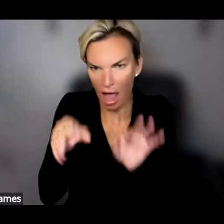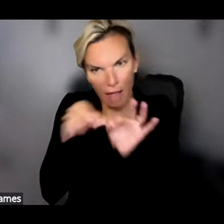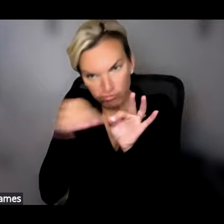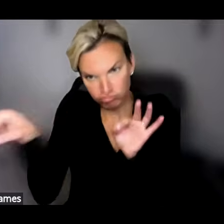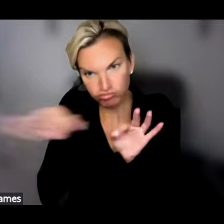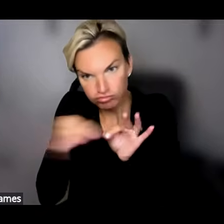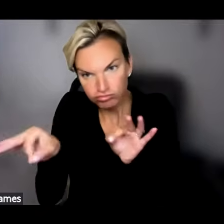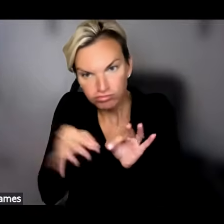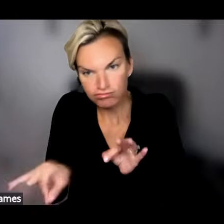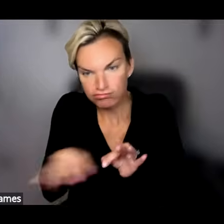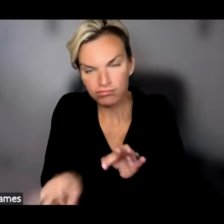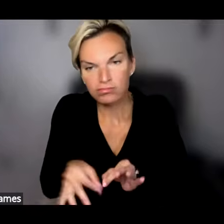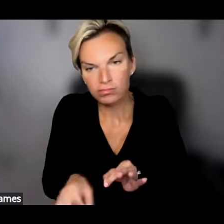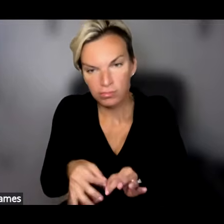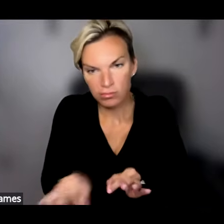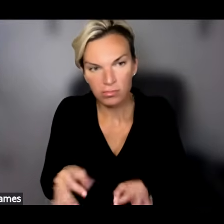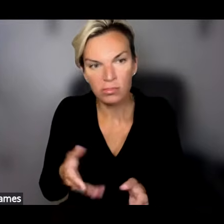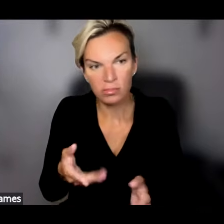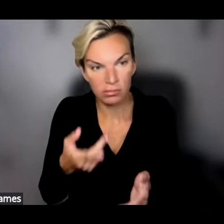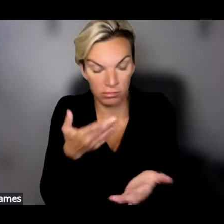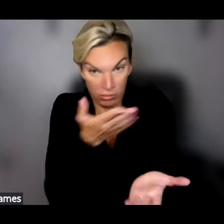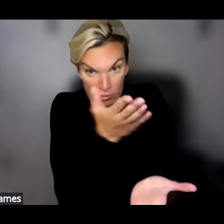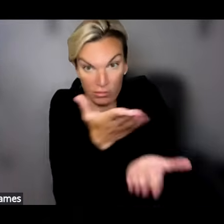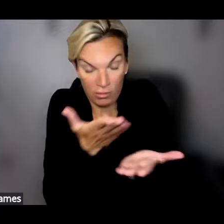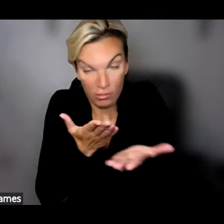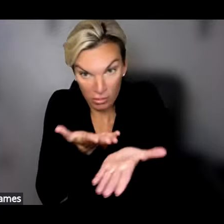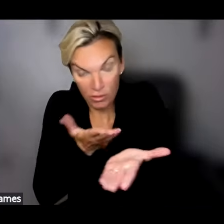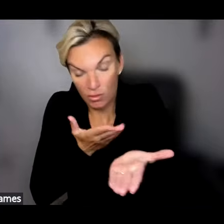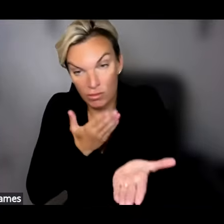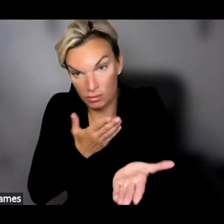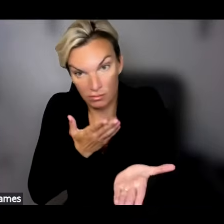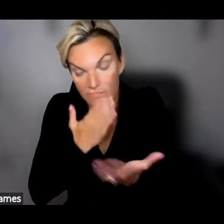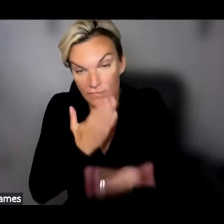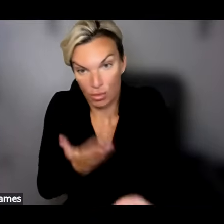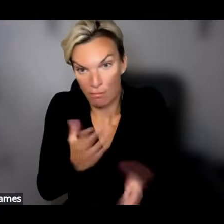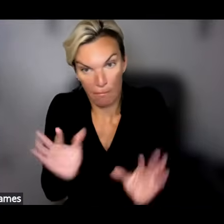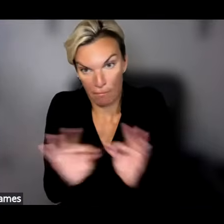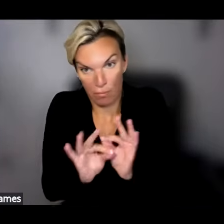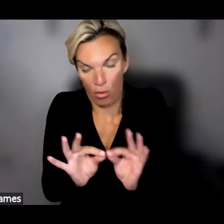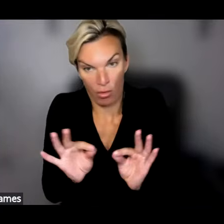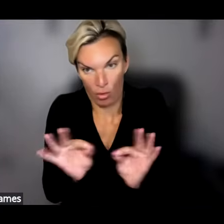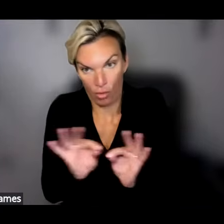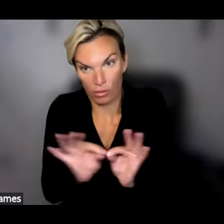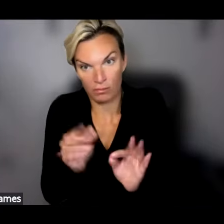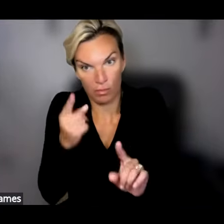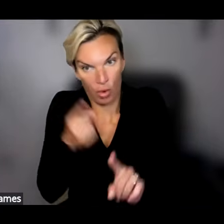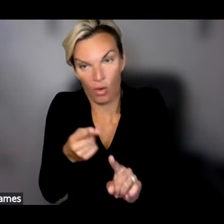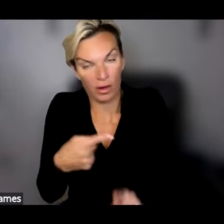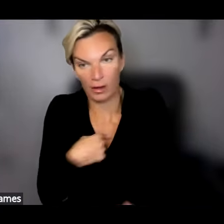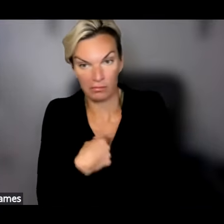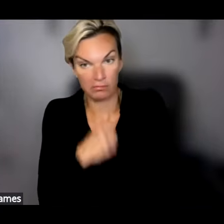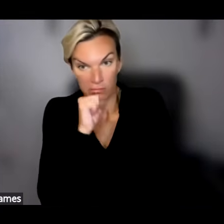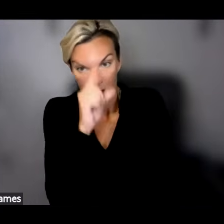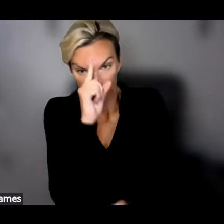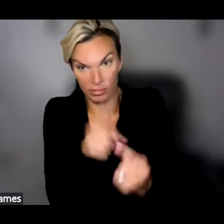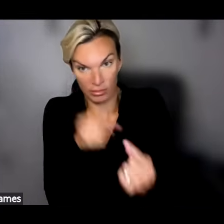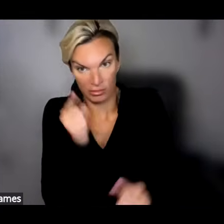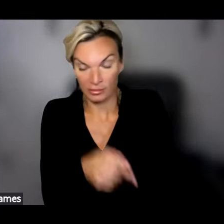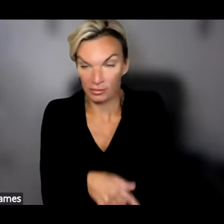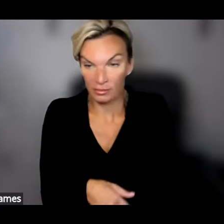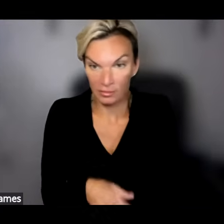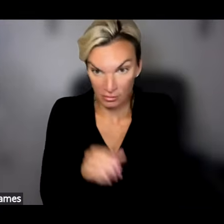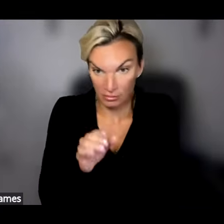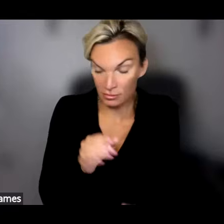But Does that you work? make a good, a very important point, and one that we do not object to. Does that work for you? It